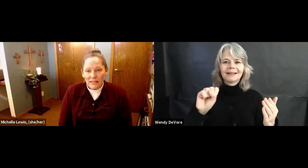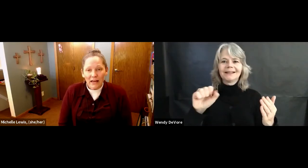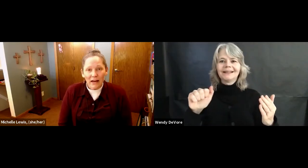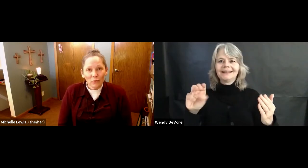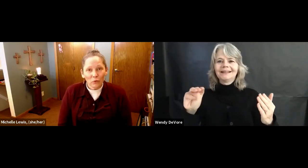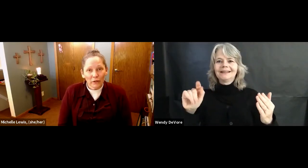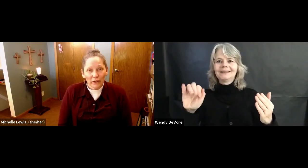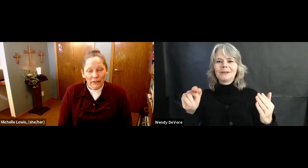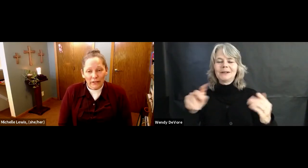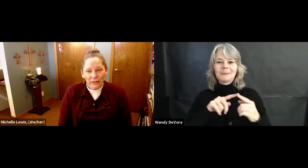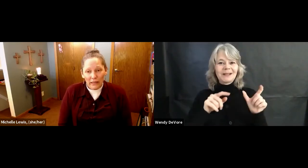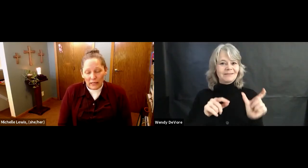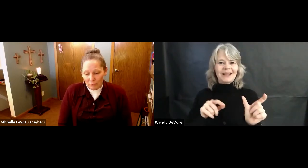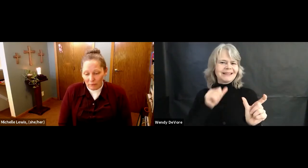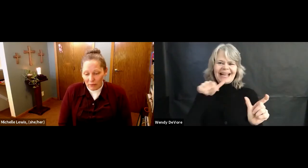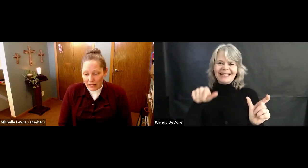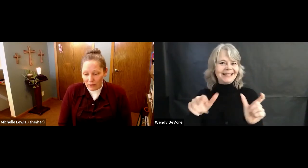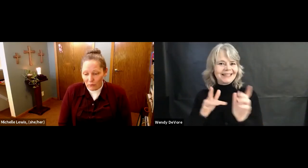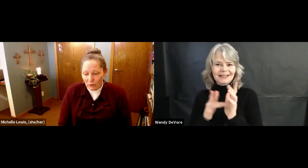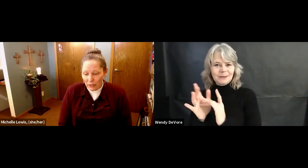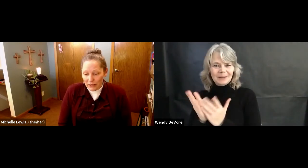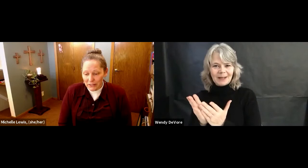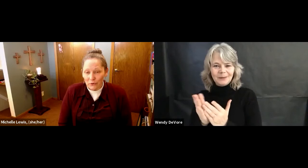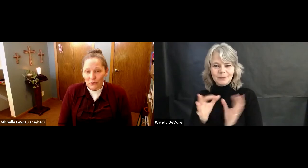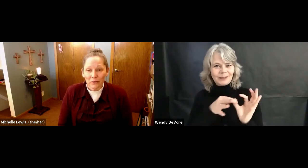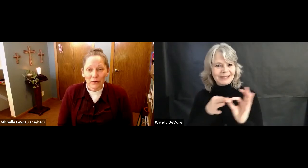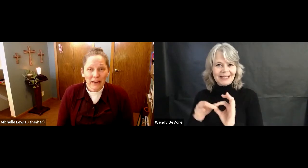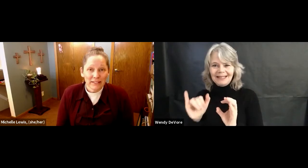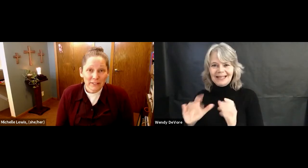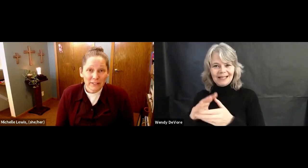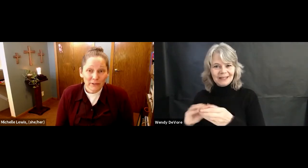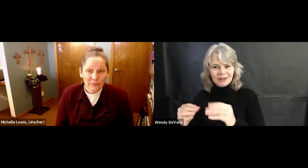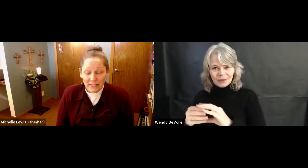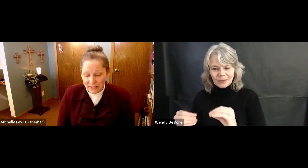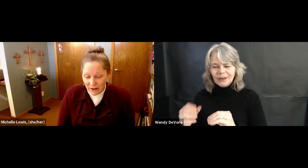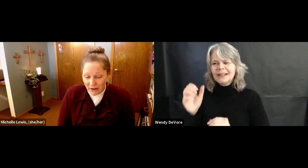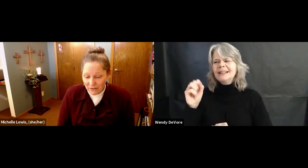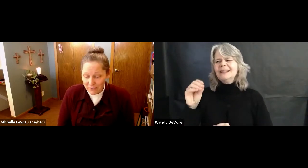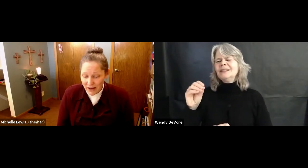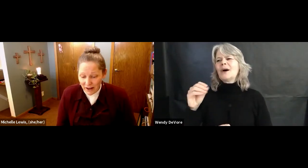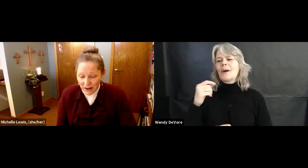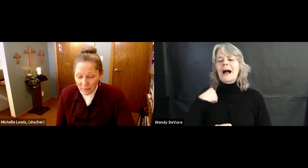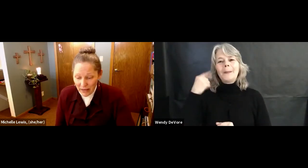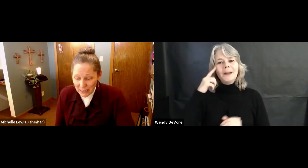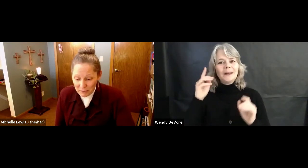And I think that word, it might work to create some sense of